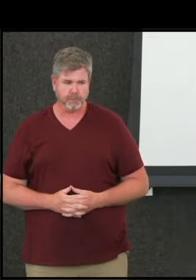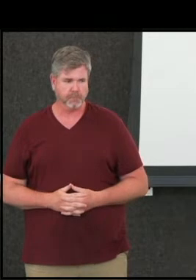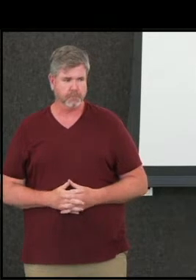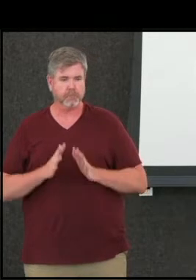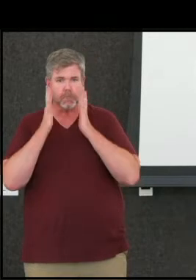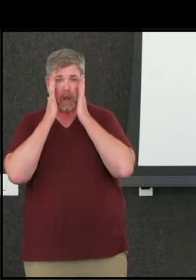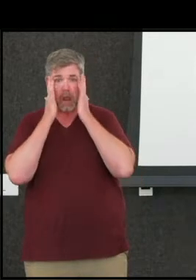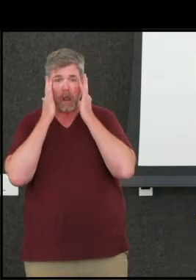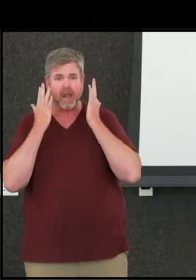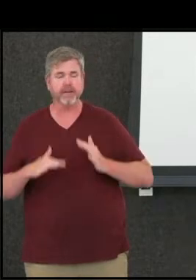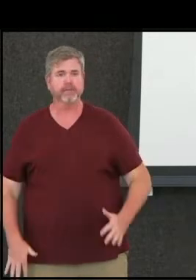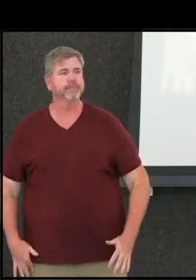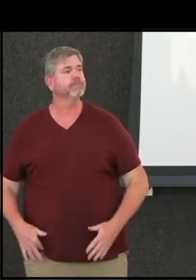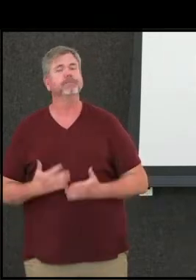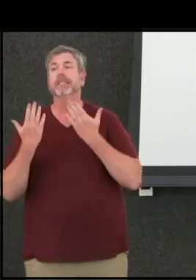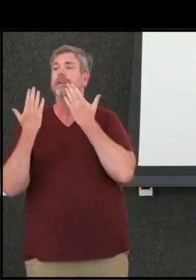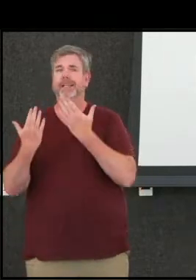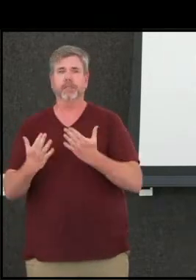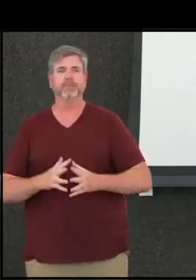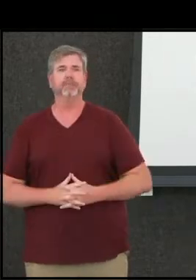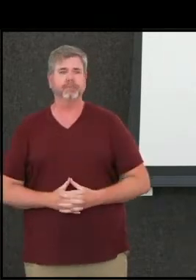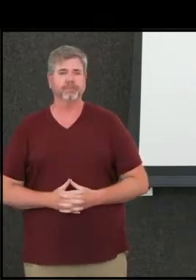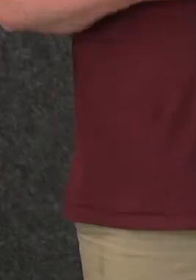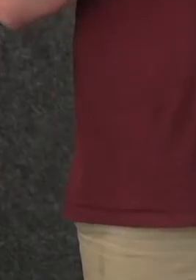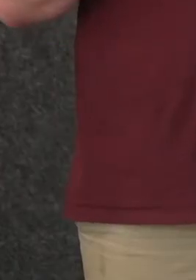Thank you. I'm going to invite up Brennan Mullen.